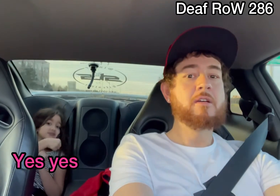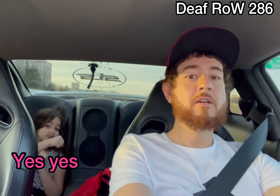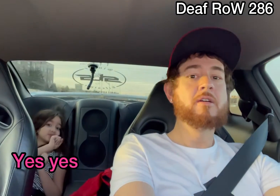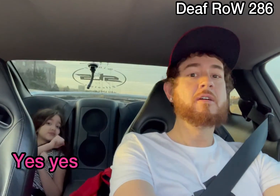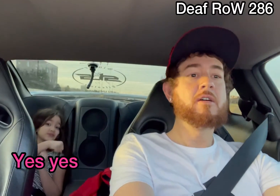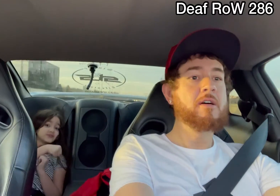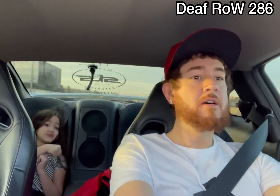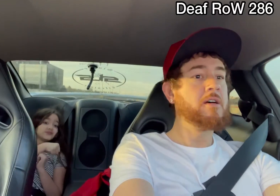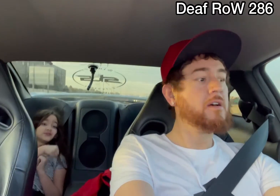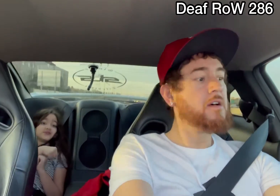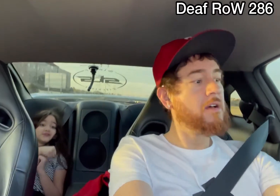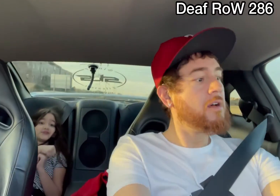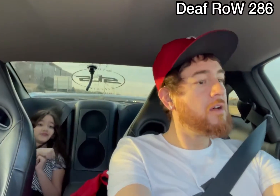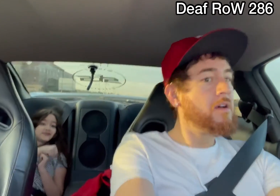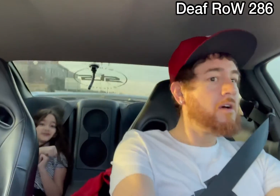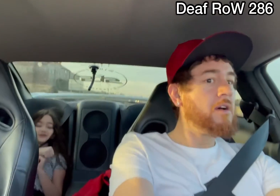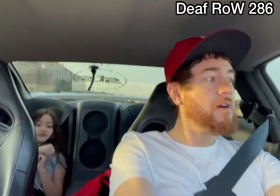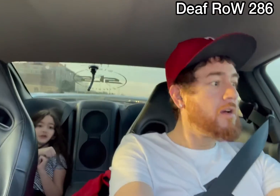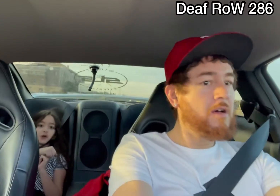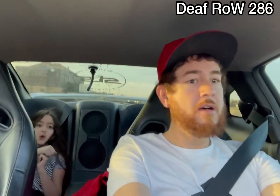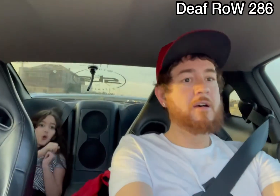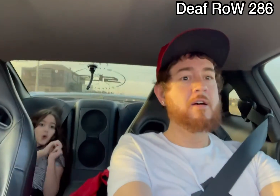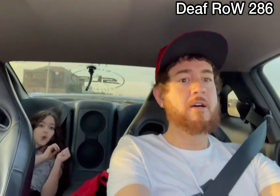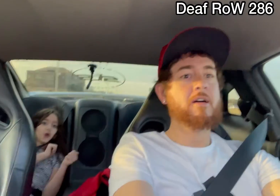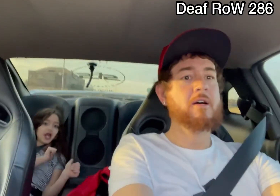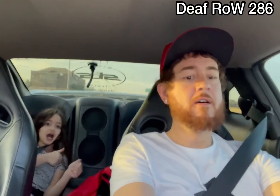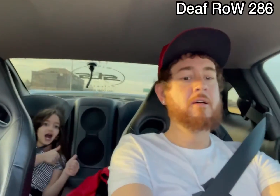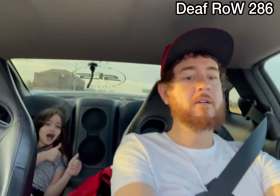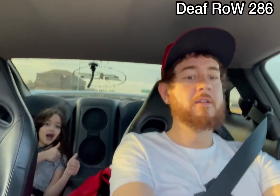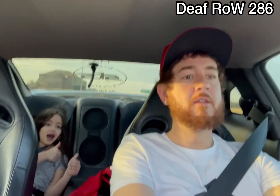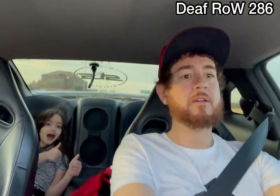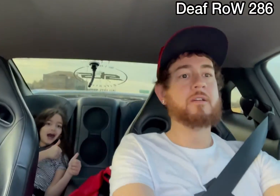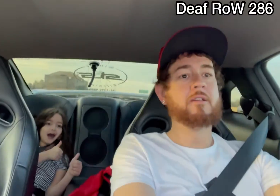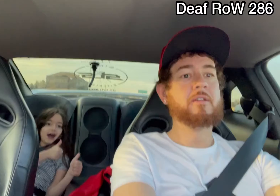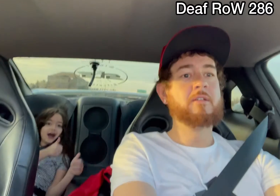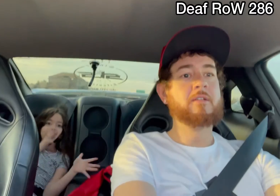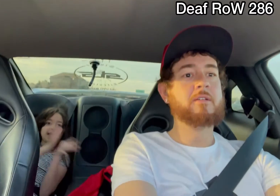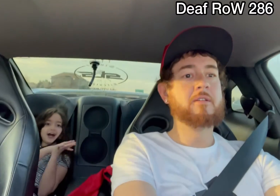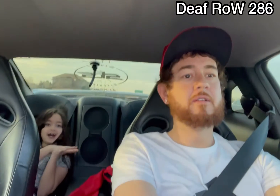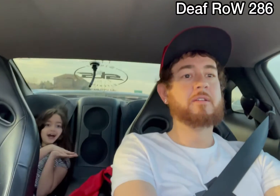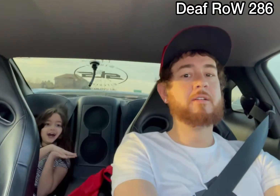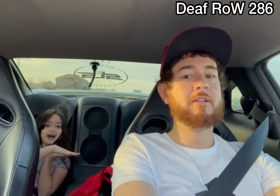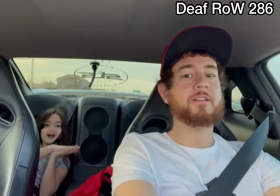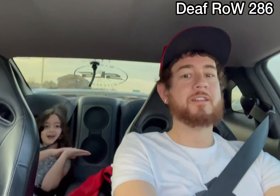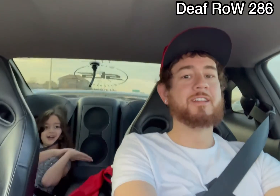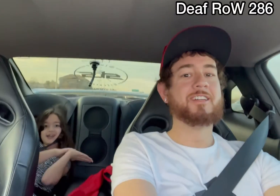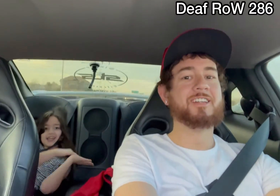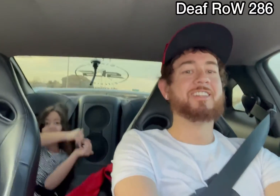Yeah. We have a one...